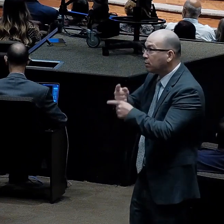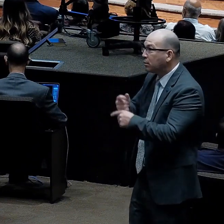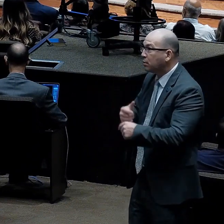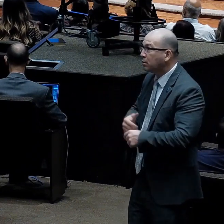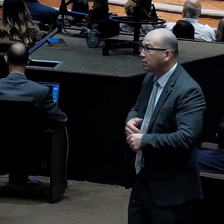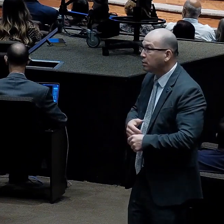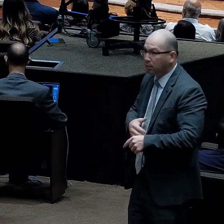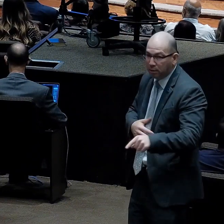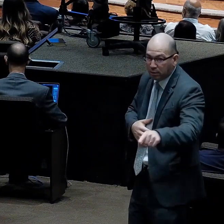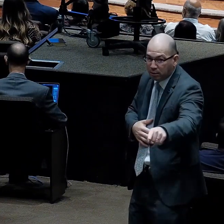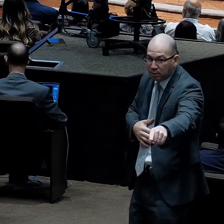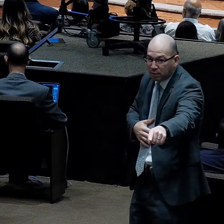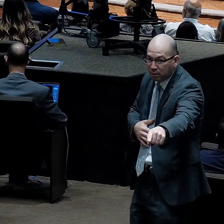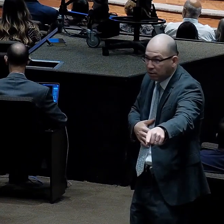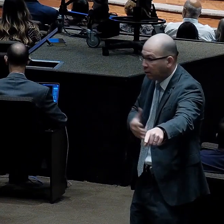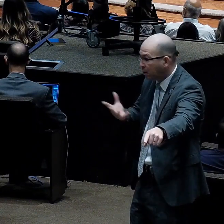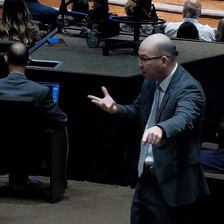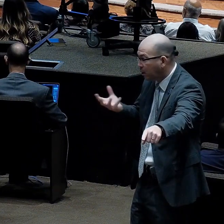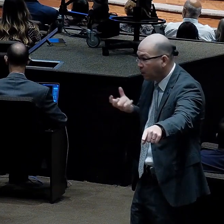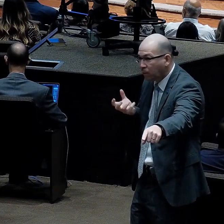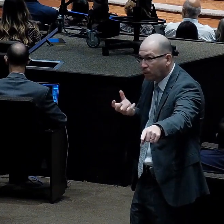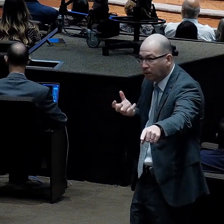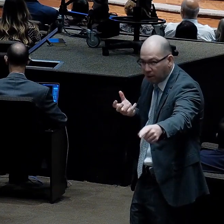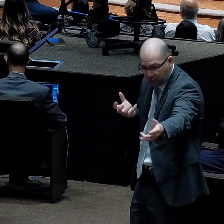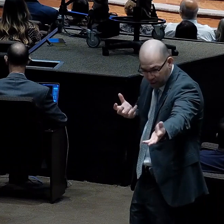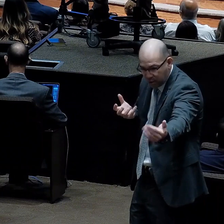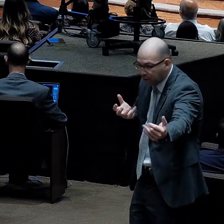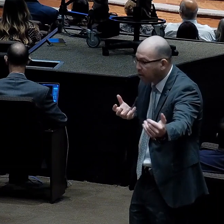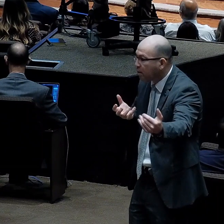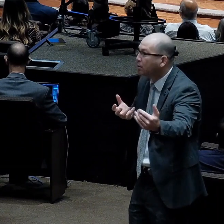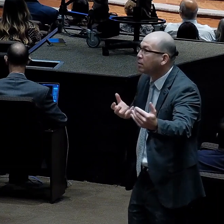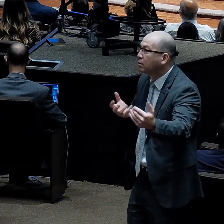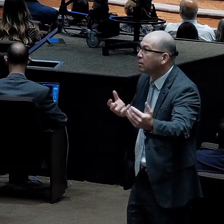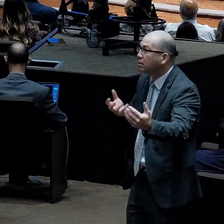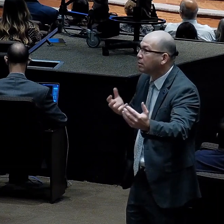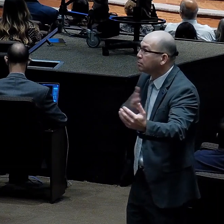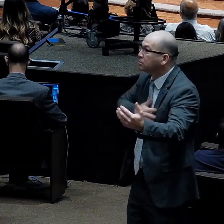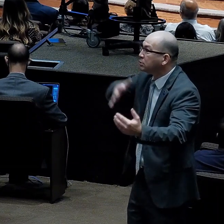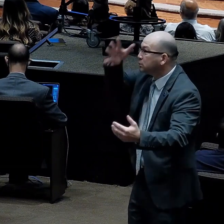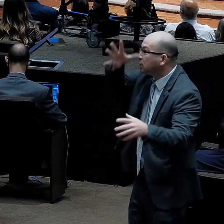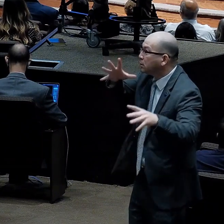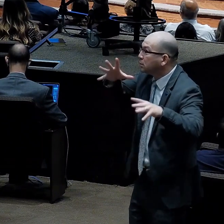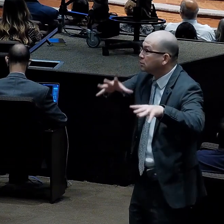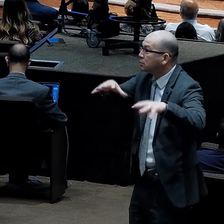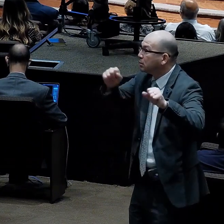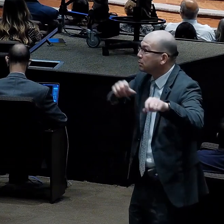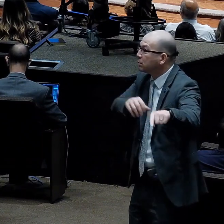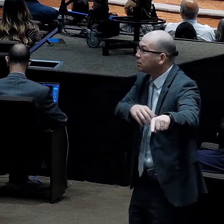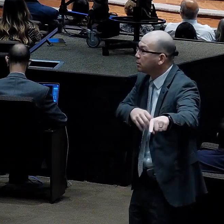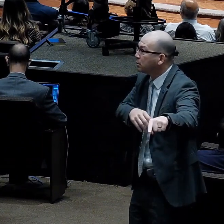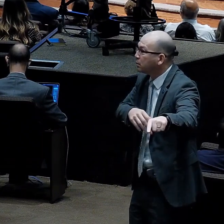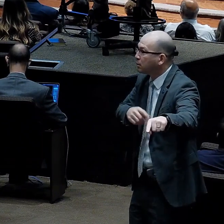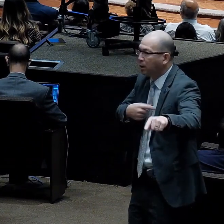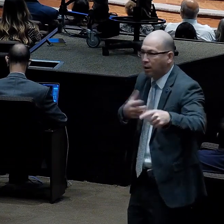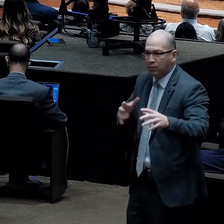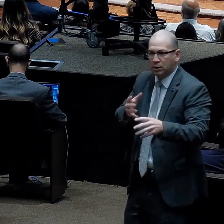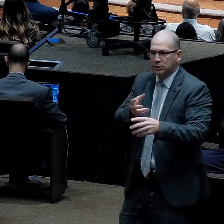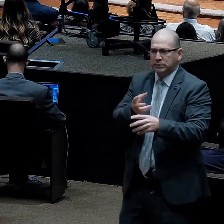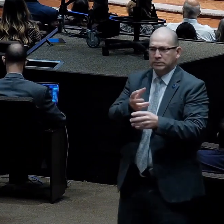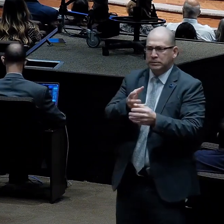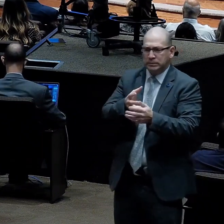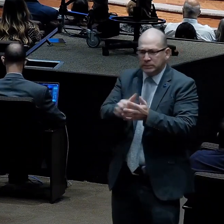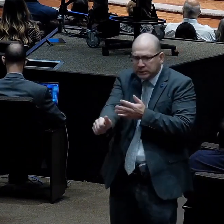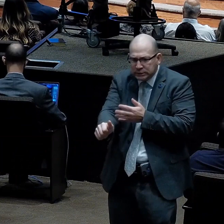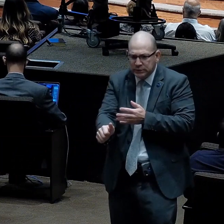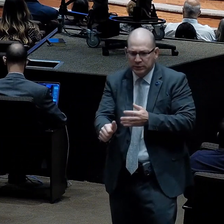I want one of those boys for my brother. And I don't want to sound cruel or as